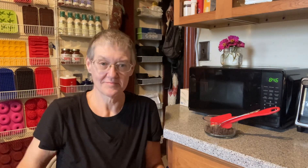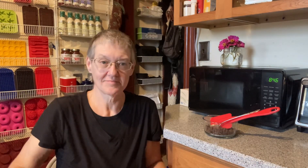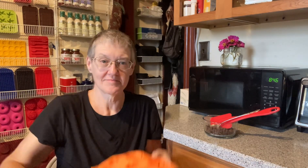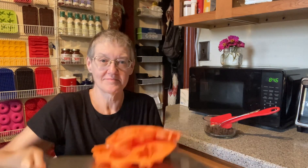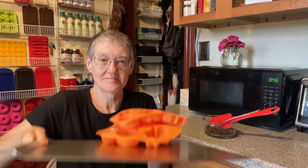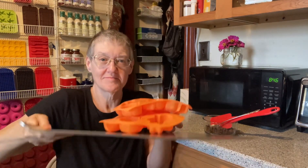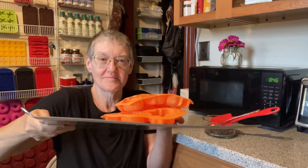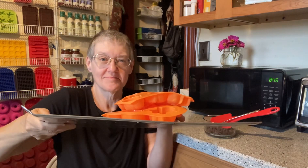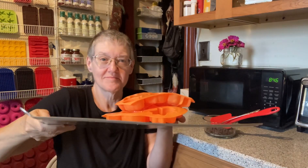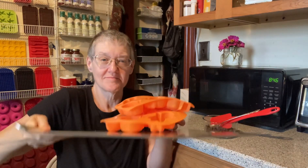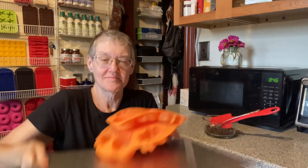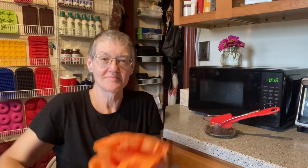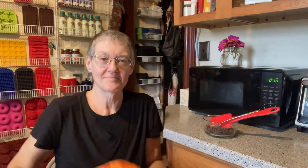sheet.